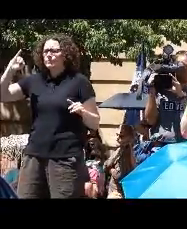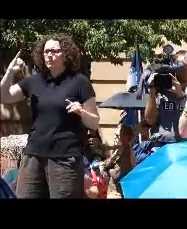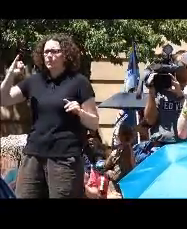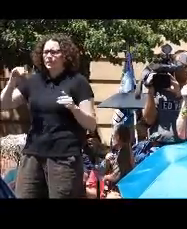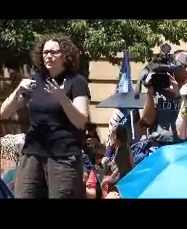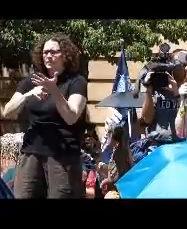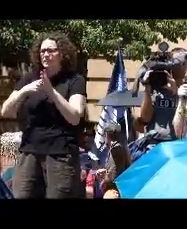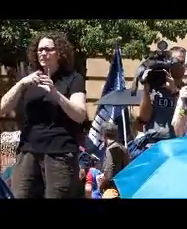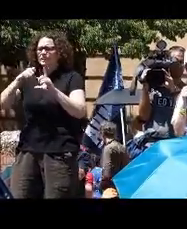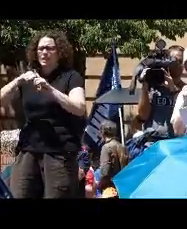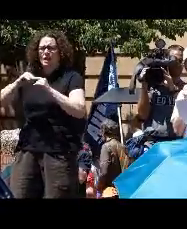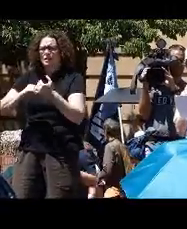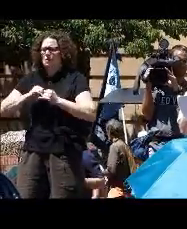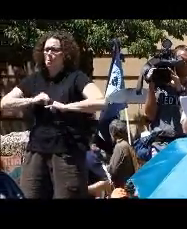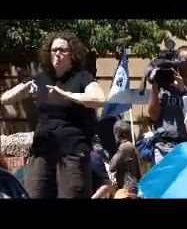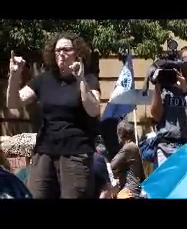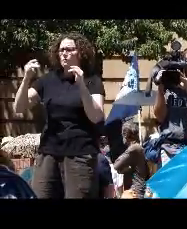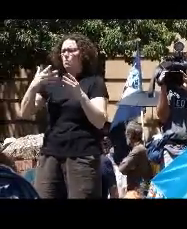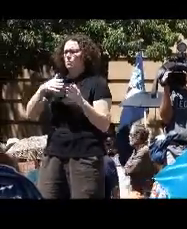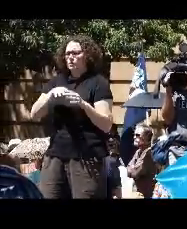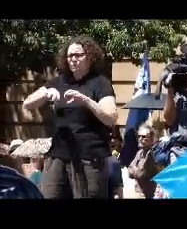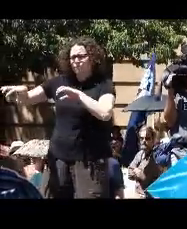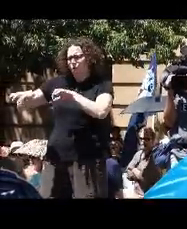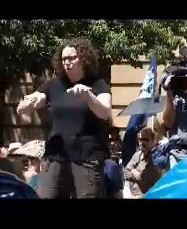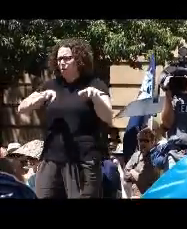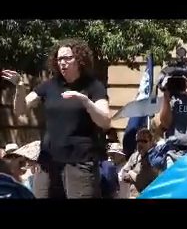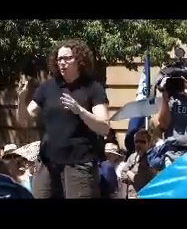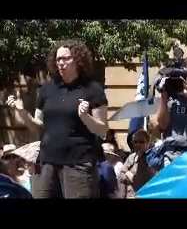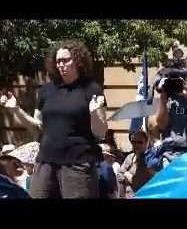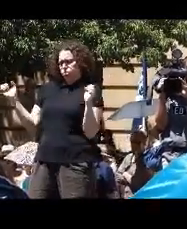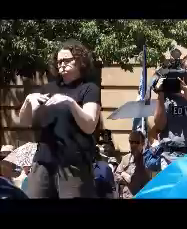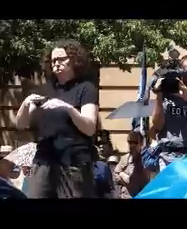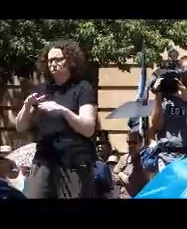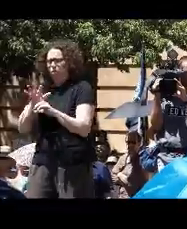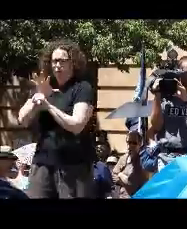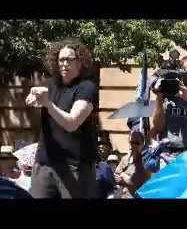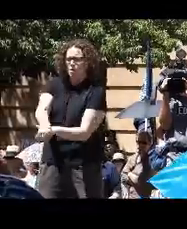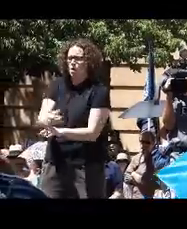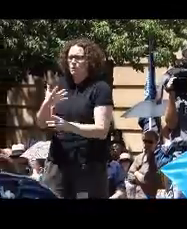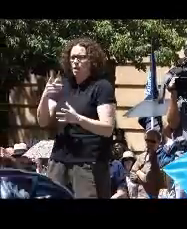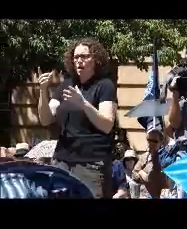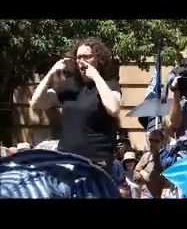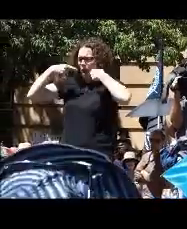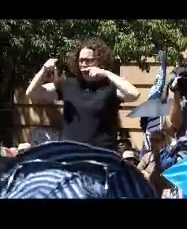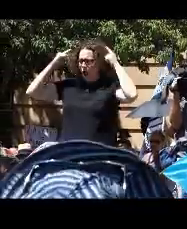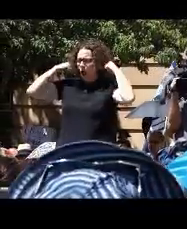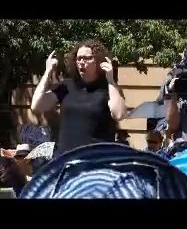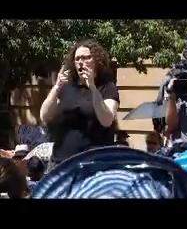tacky divide and conquer, fear-invoking slash and burn Abbott agenda.